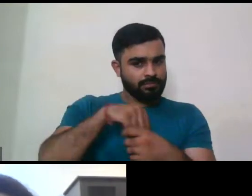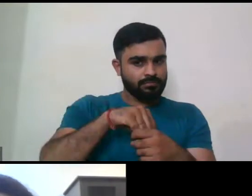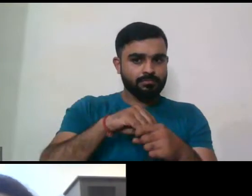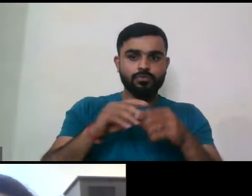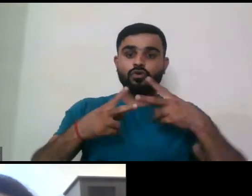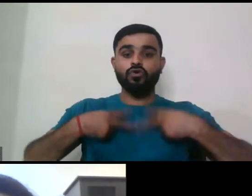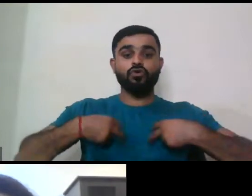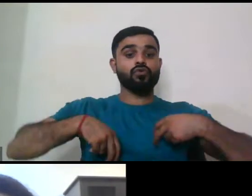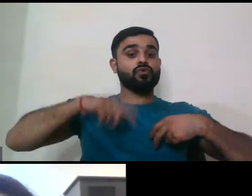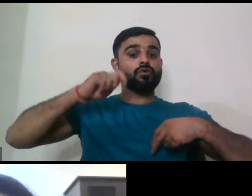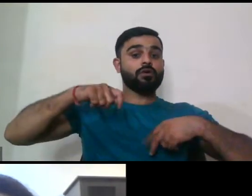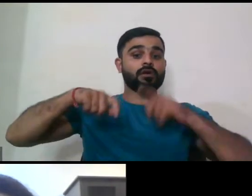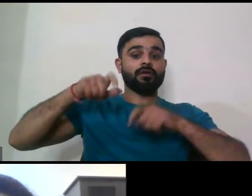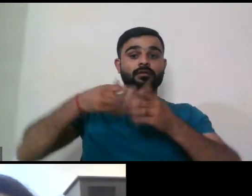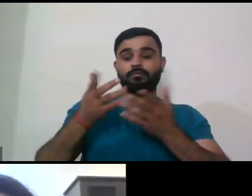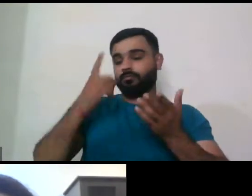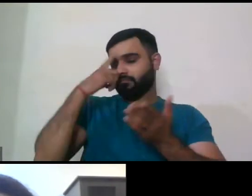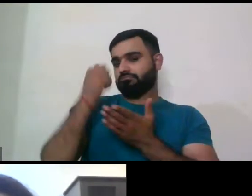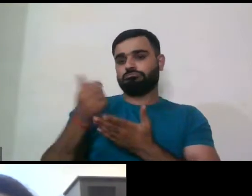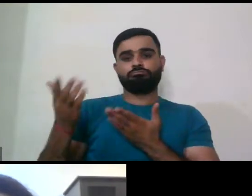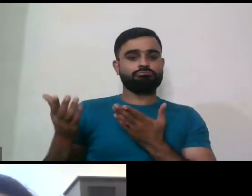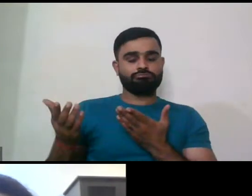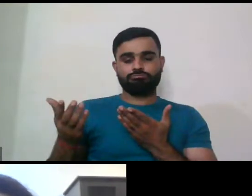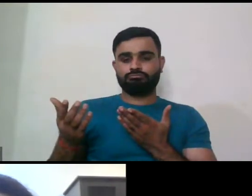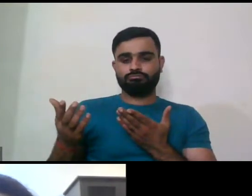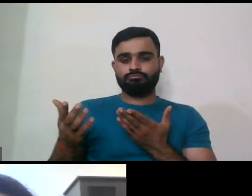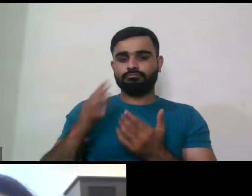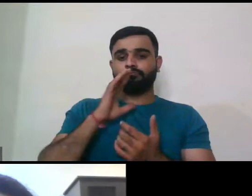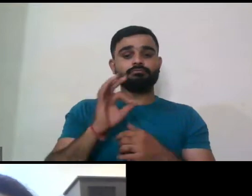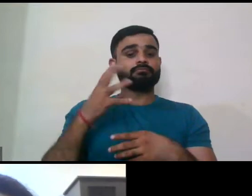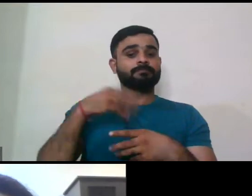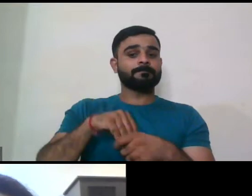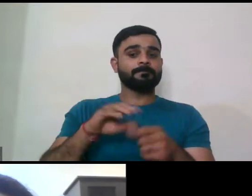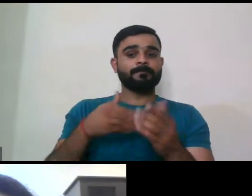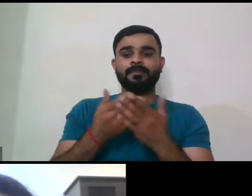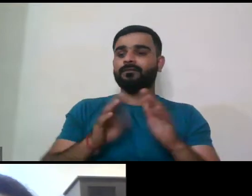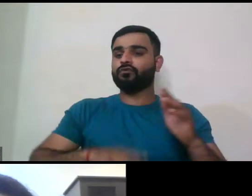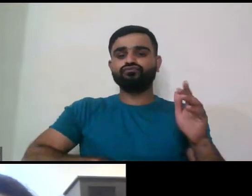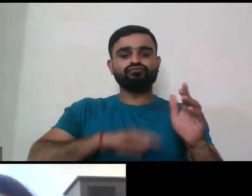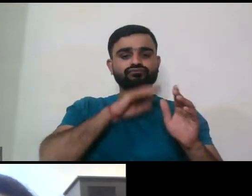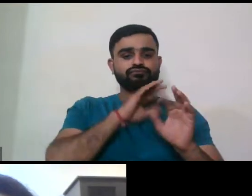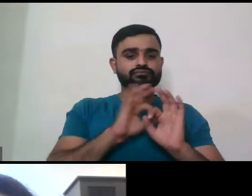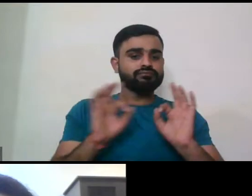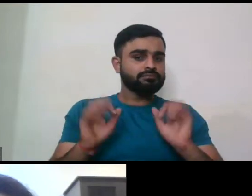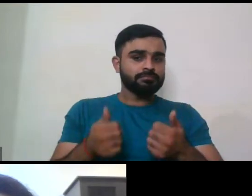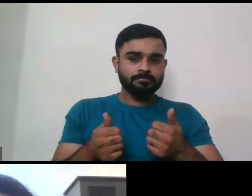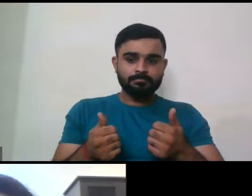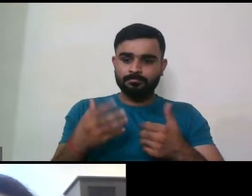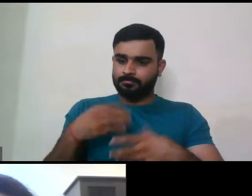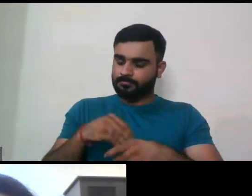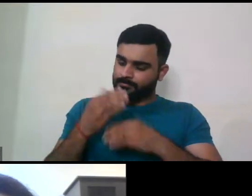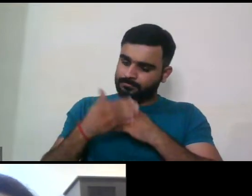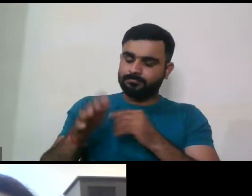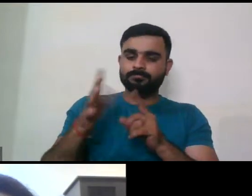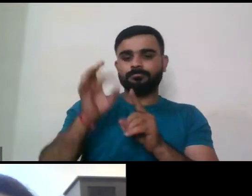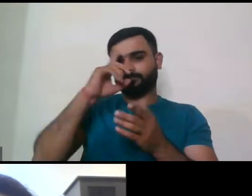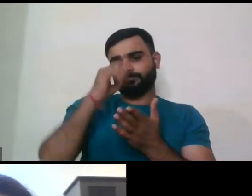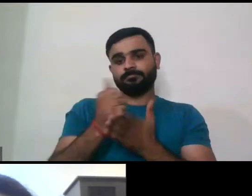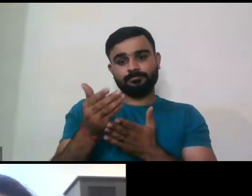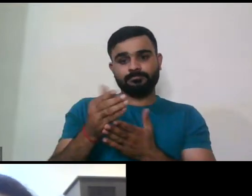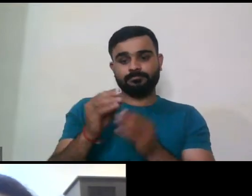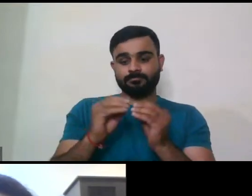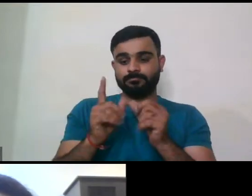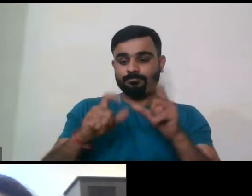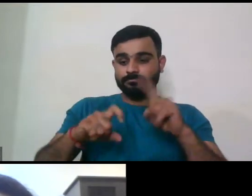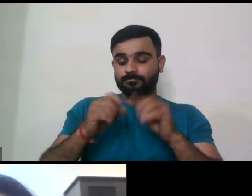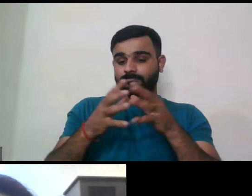court decides it was actually absolutely fine in the way it was decided. There might be a bulk of